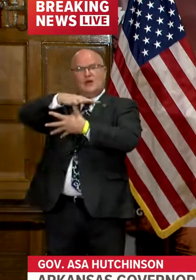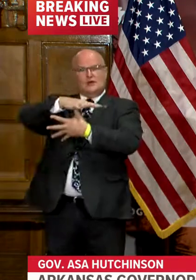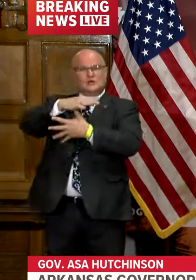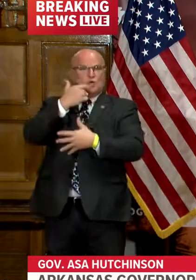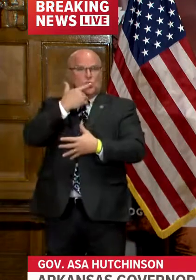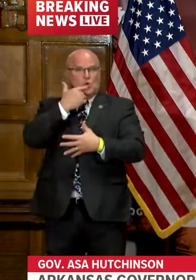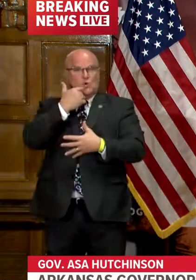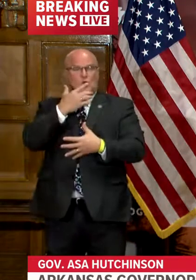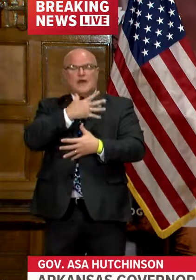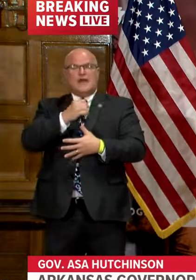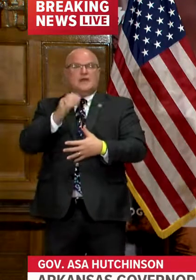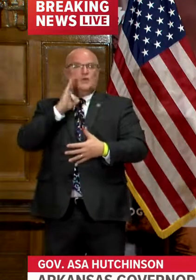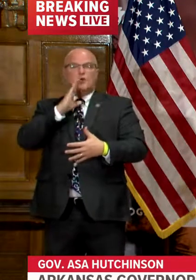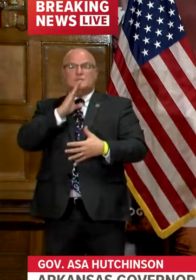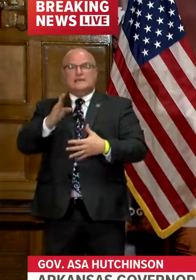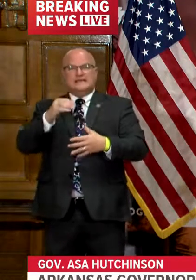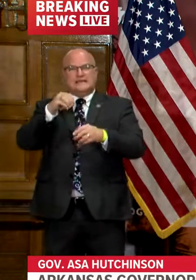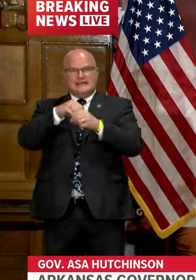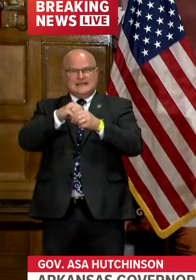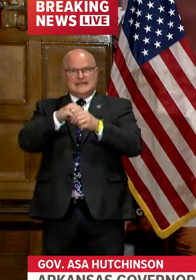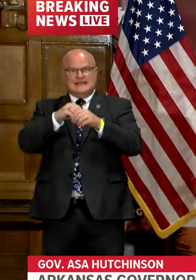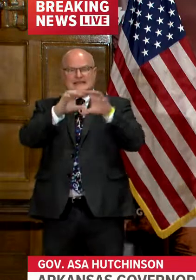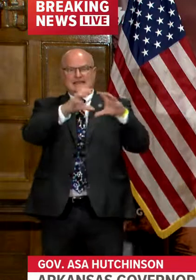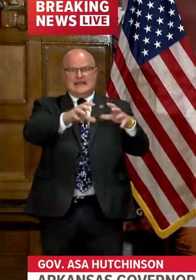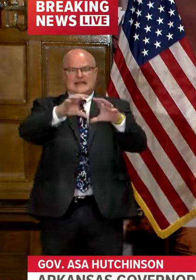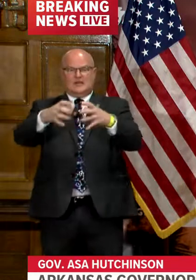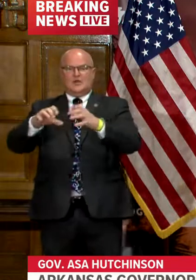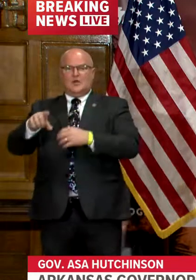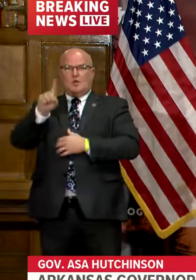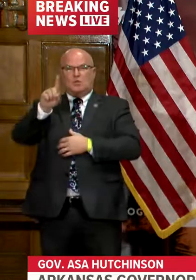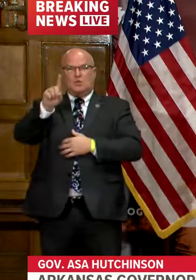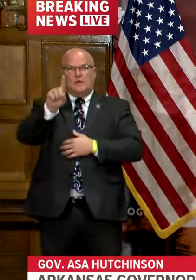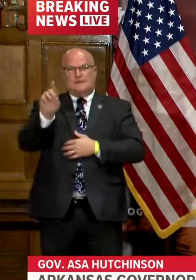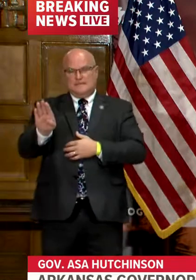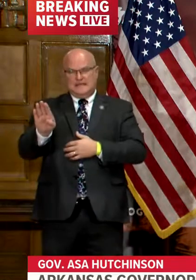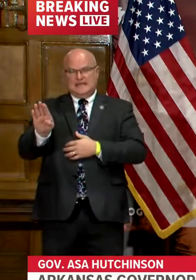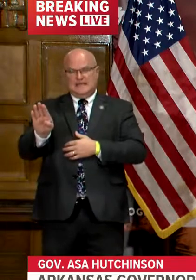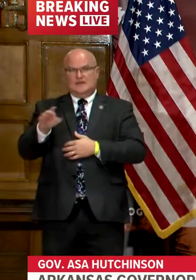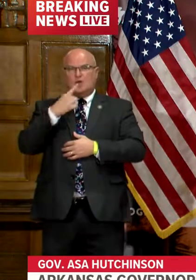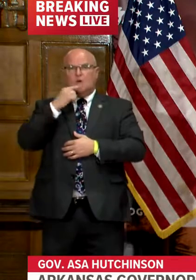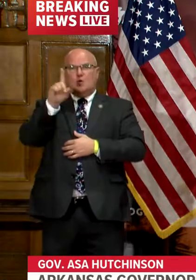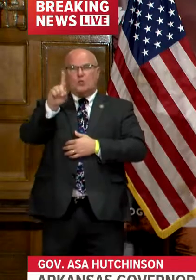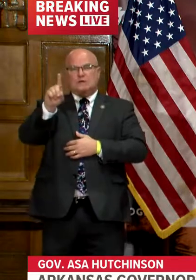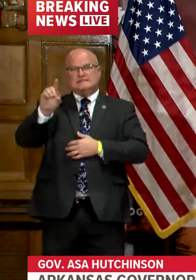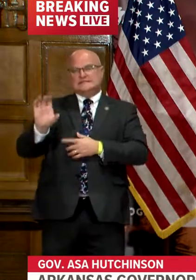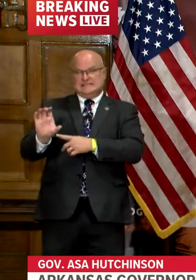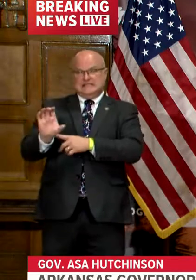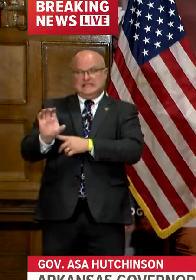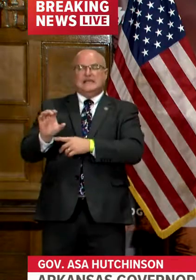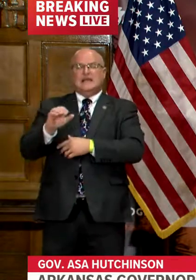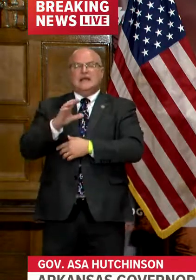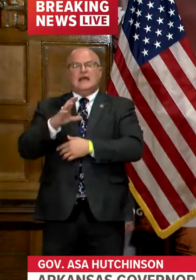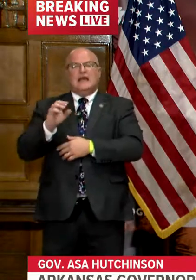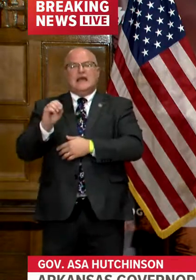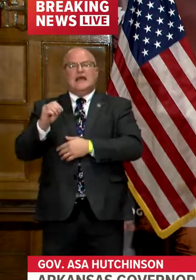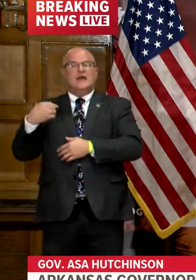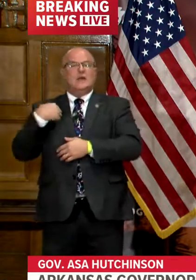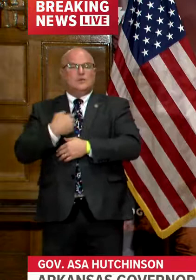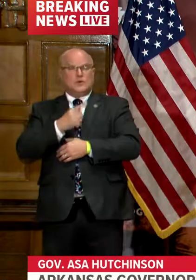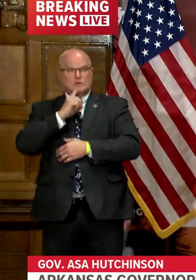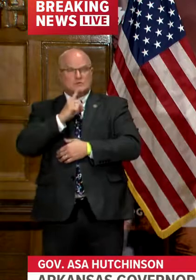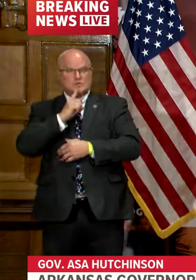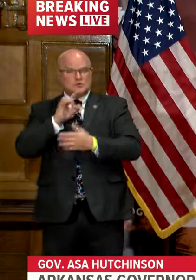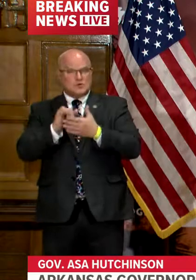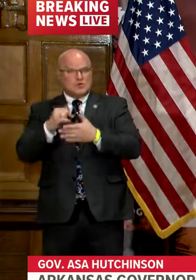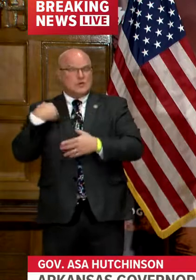priorities and who will be in category 1B and who will be in 1C. And we want to make